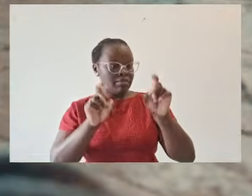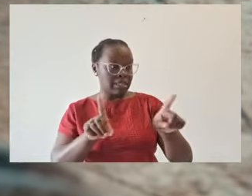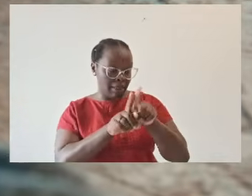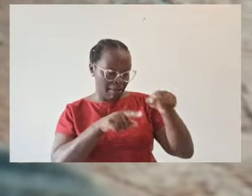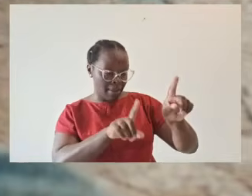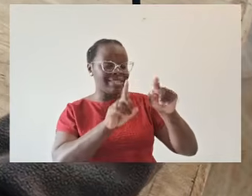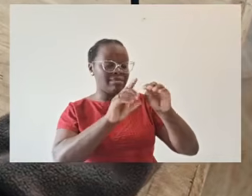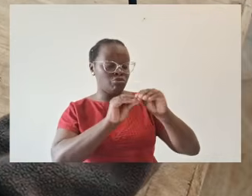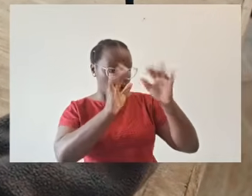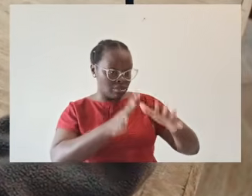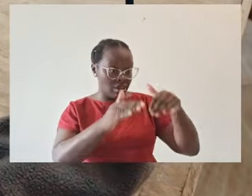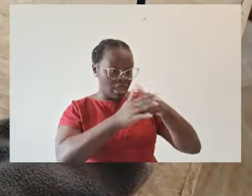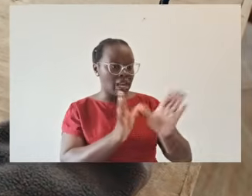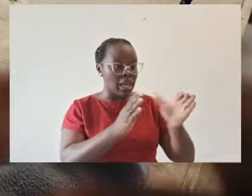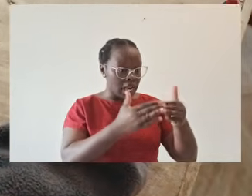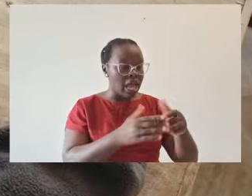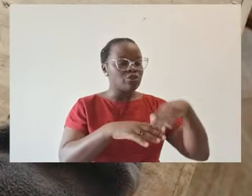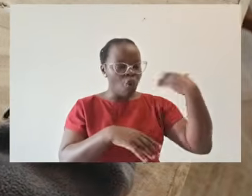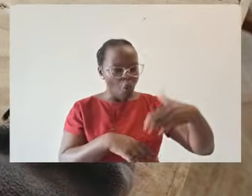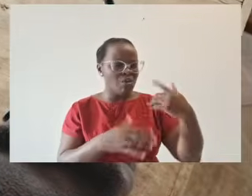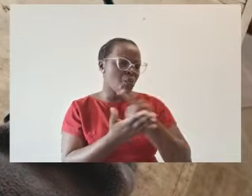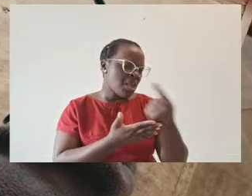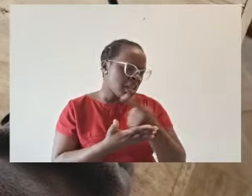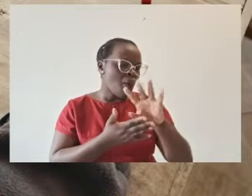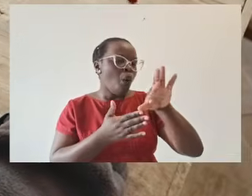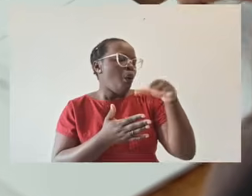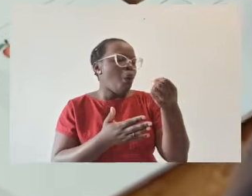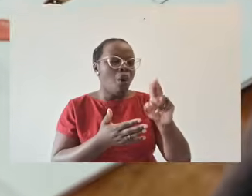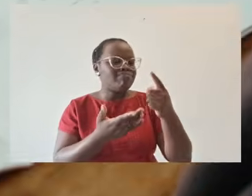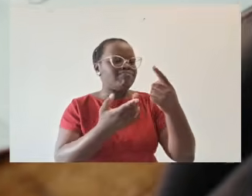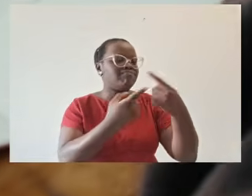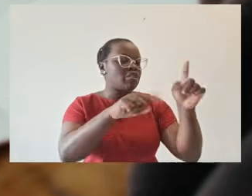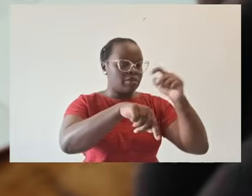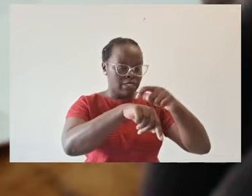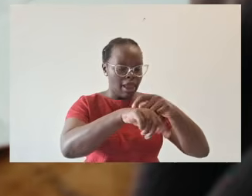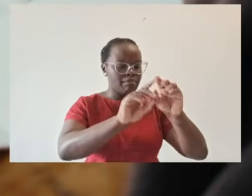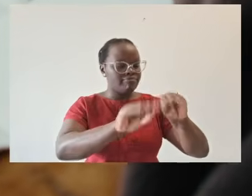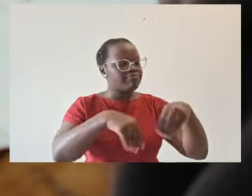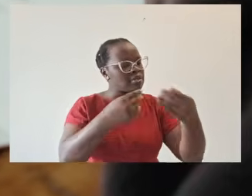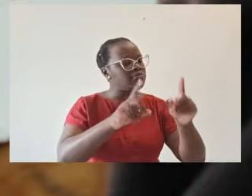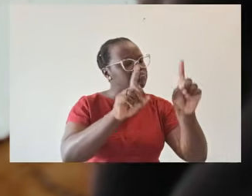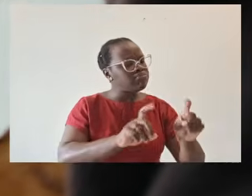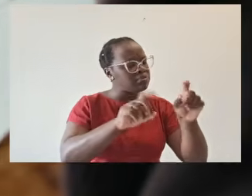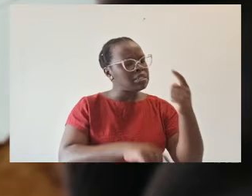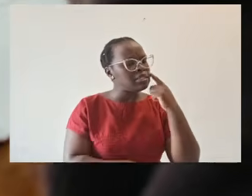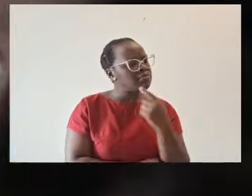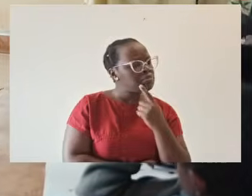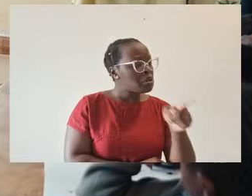continuous assessment tests for these learners, and this one also helps to give us the feedback how the learners are